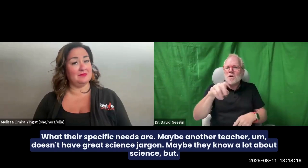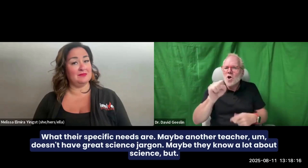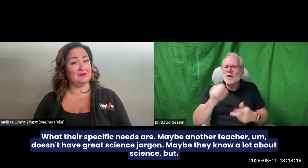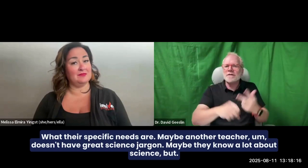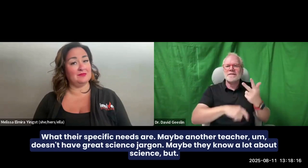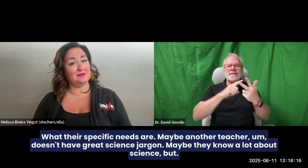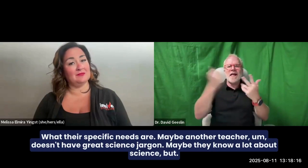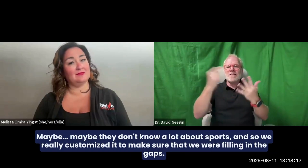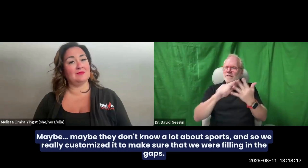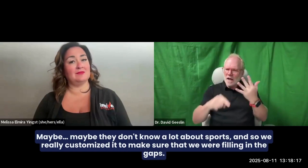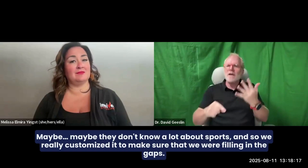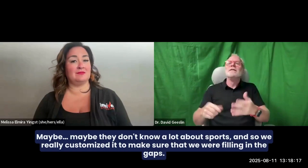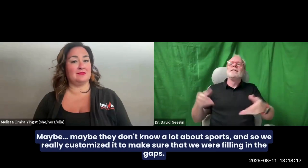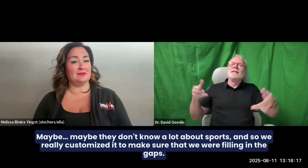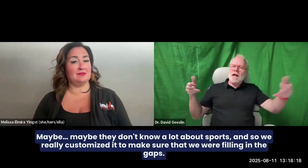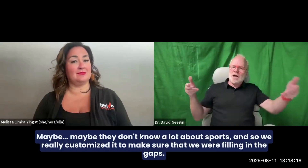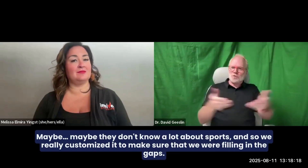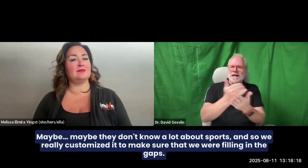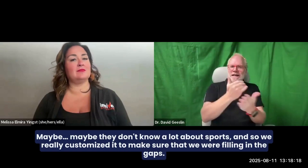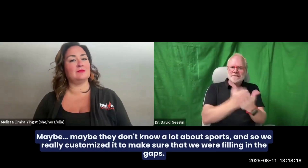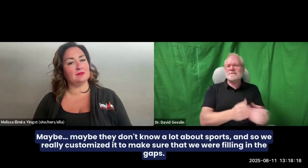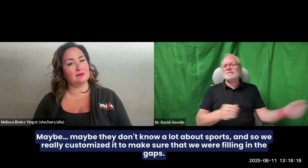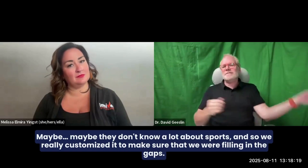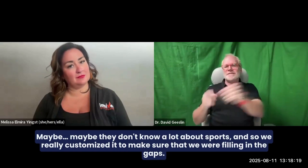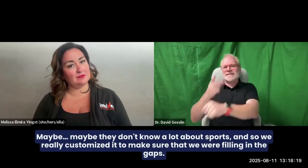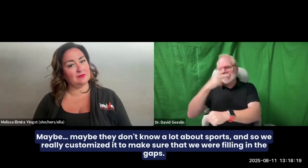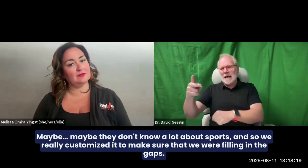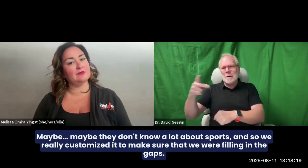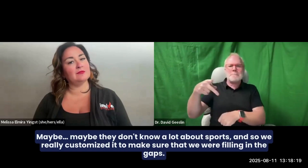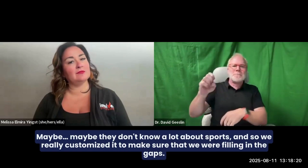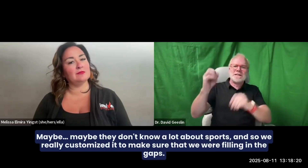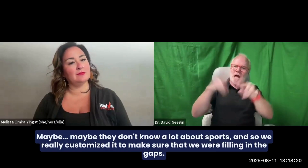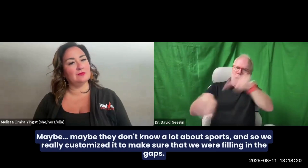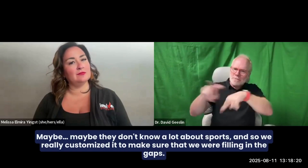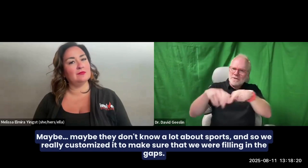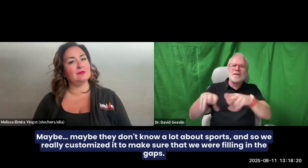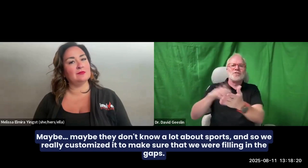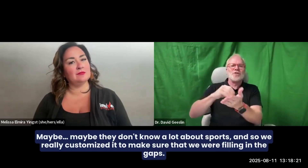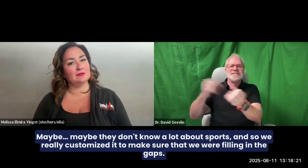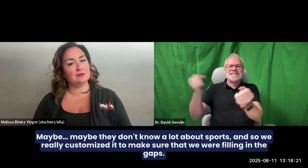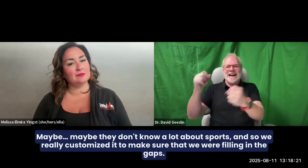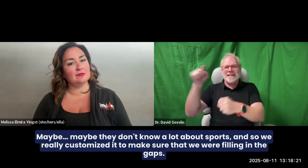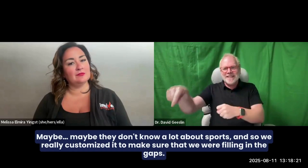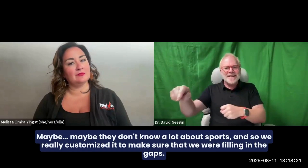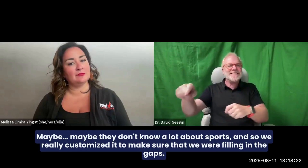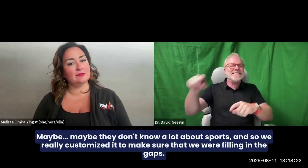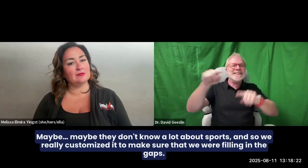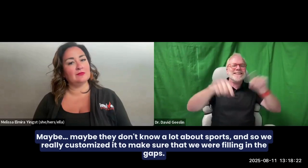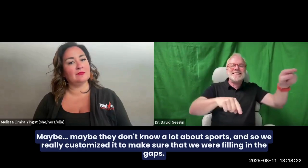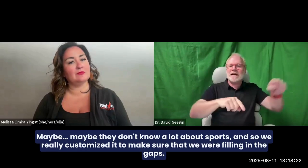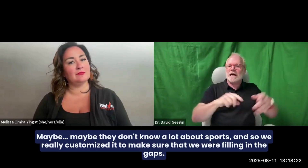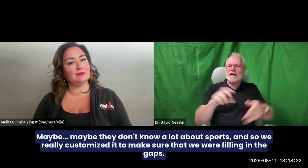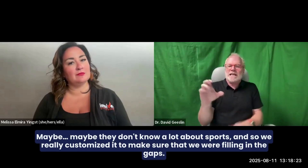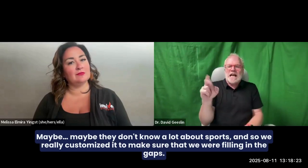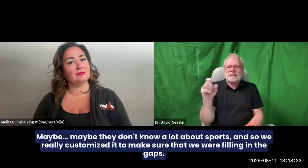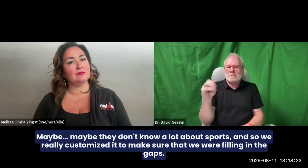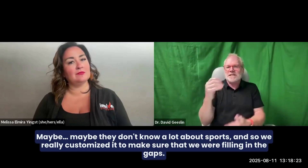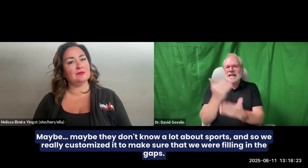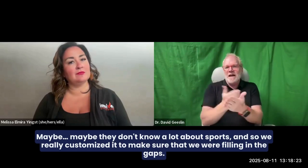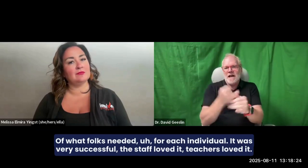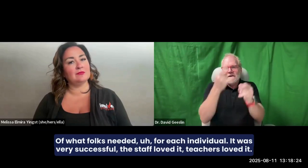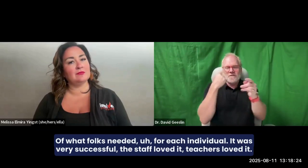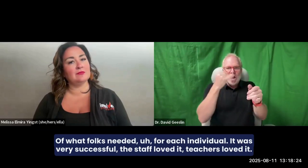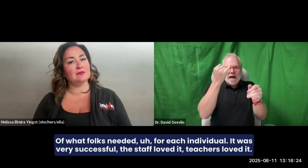Maybe they know a lot about science, but maybe they don't know a lot about sports. And so we really customized it to make sure that we were filling